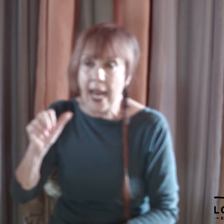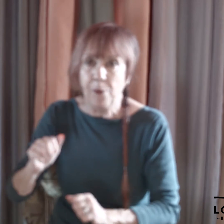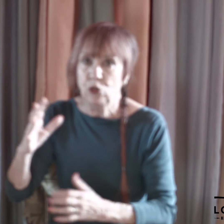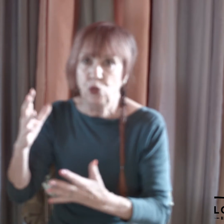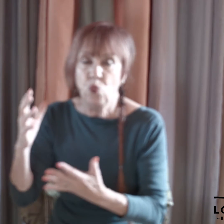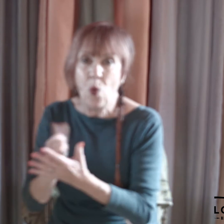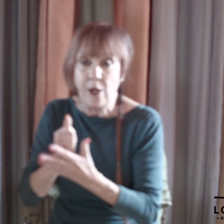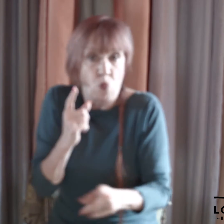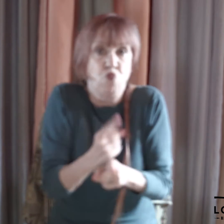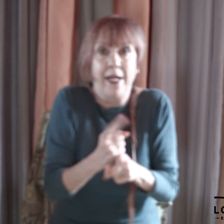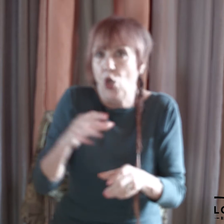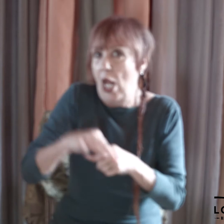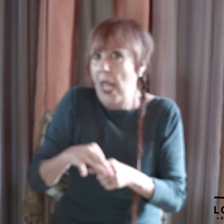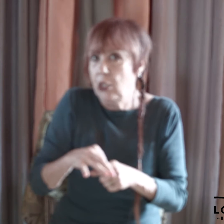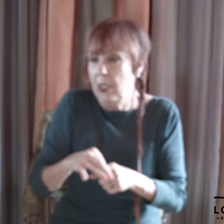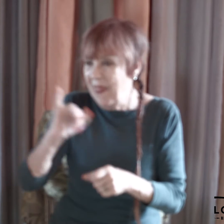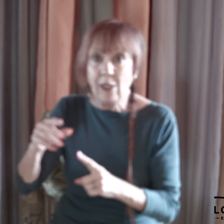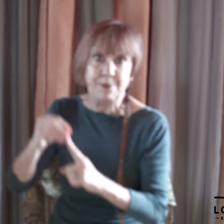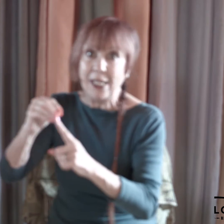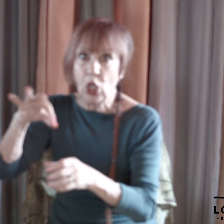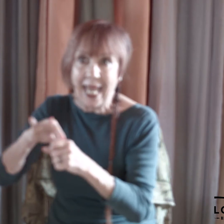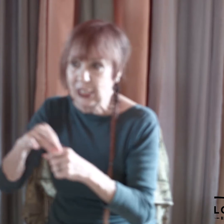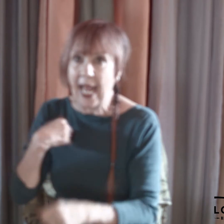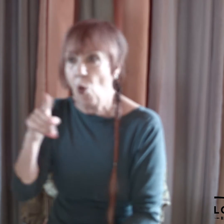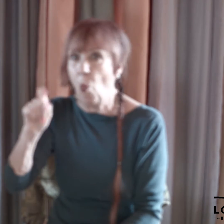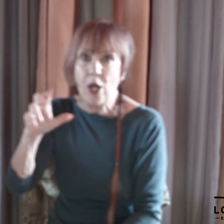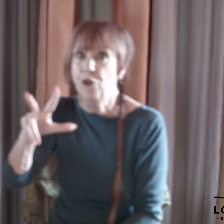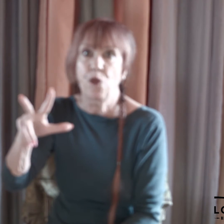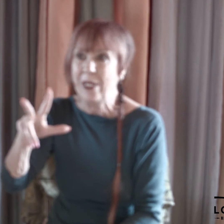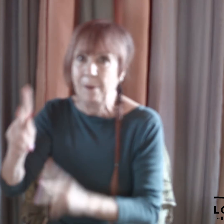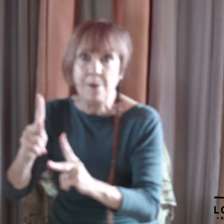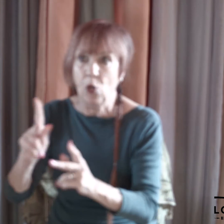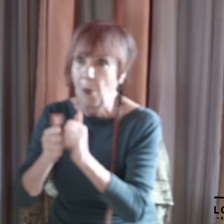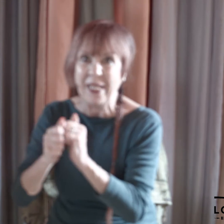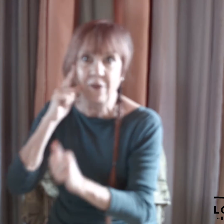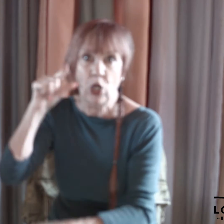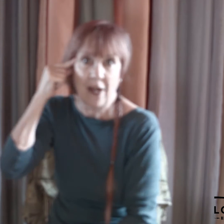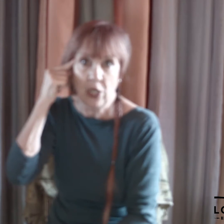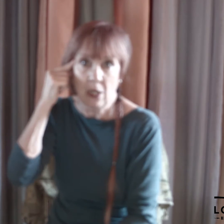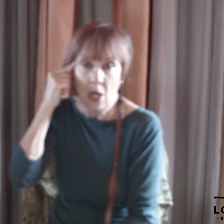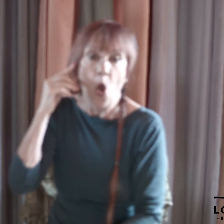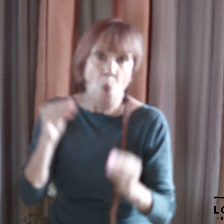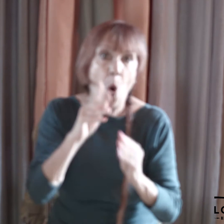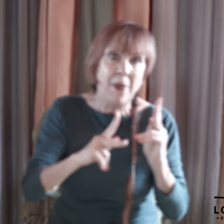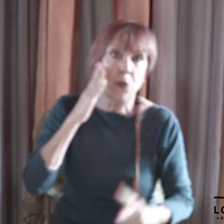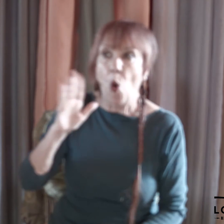election, because there were 103 people running for governor in this special election, and everybody knew his name, so he got to be